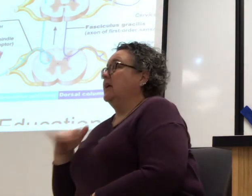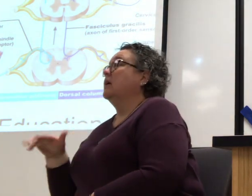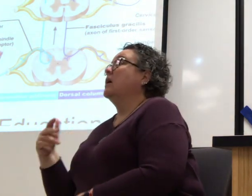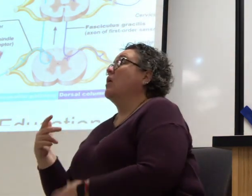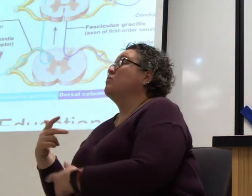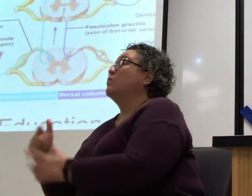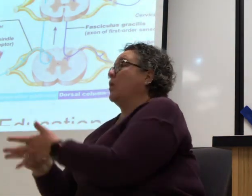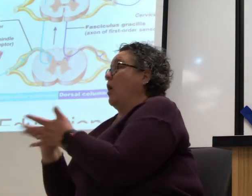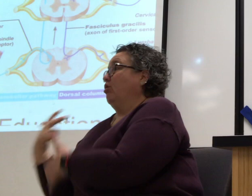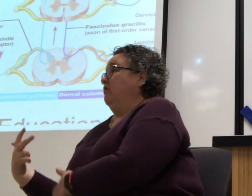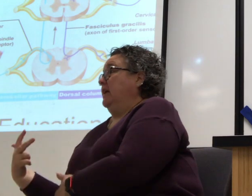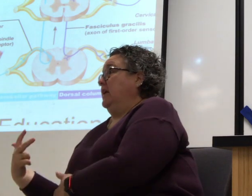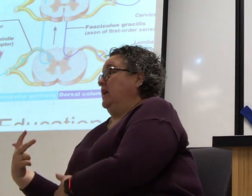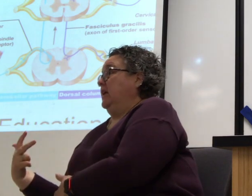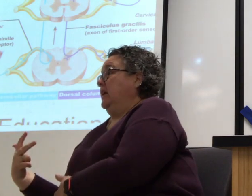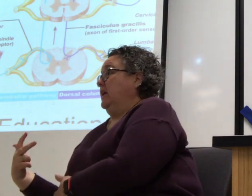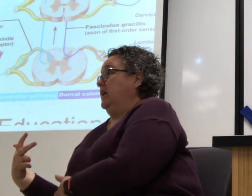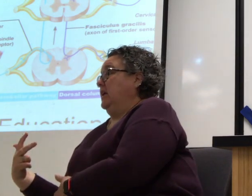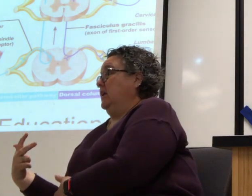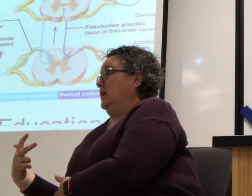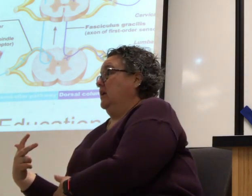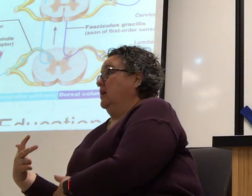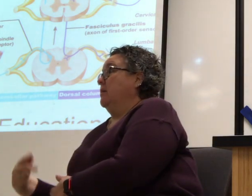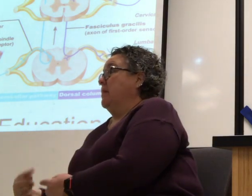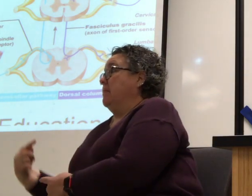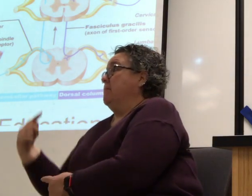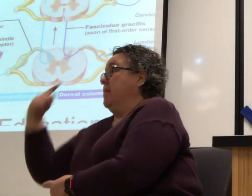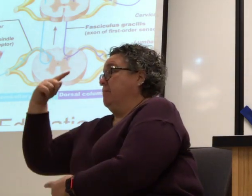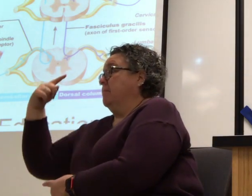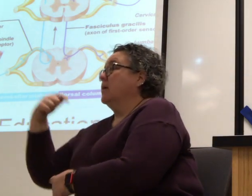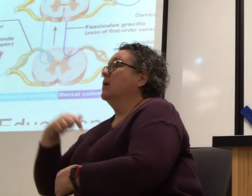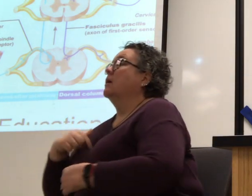Then you're already on the second order neuron.